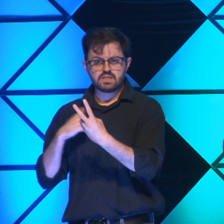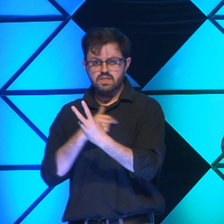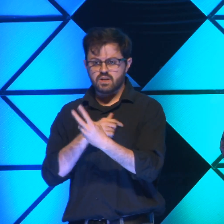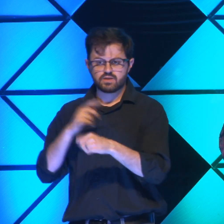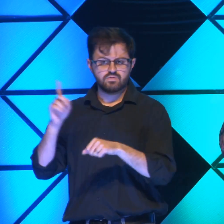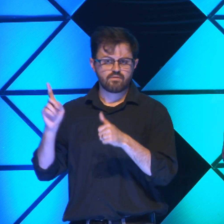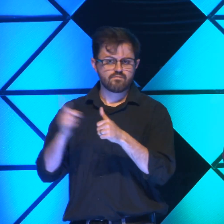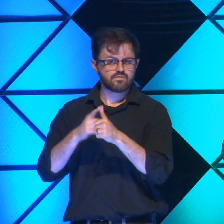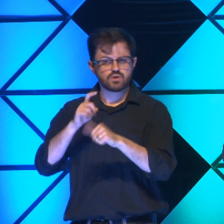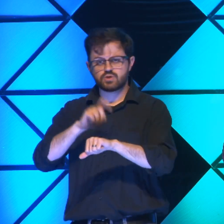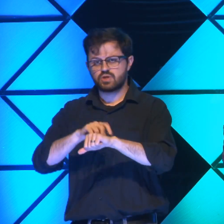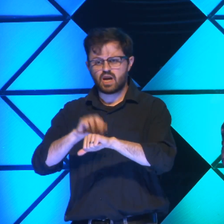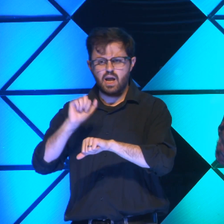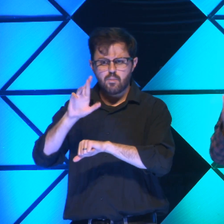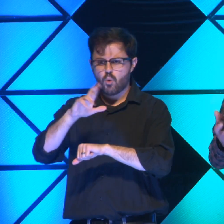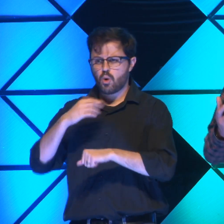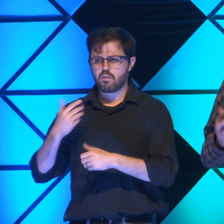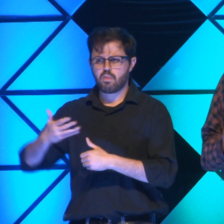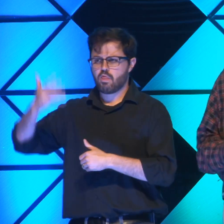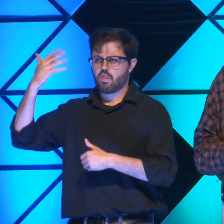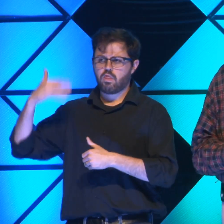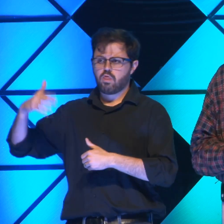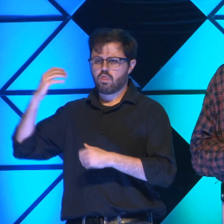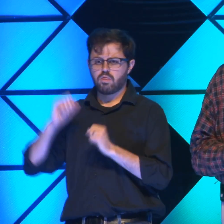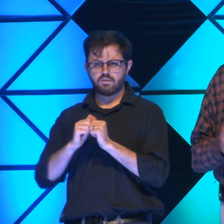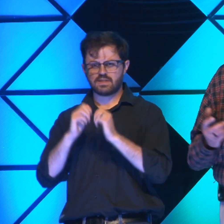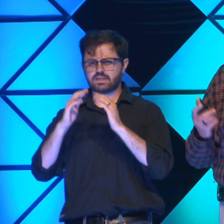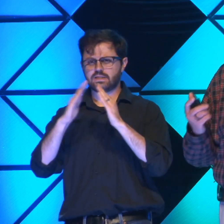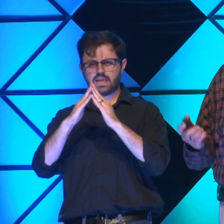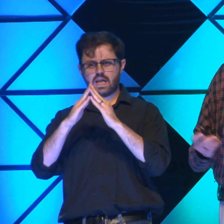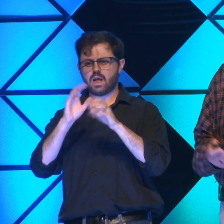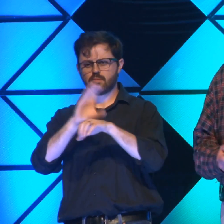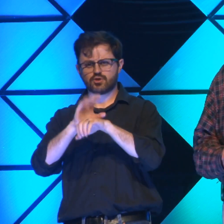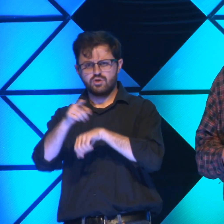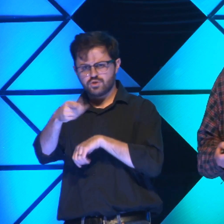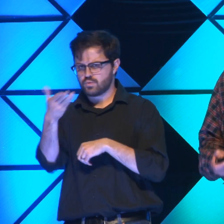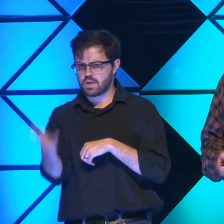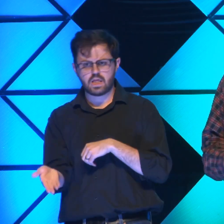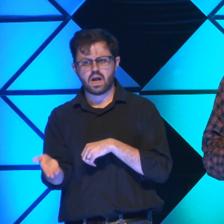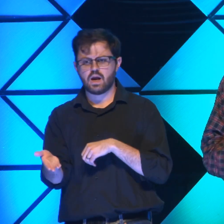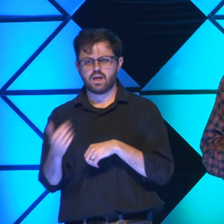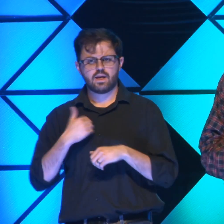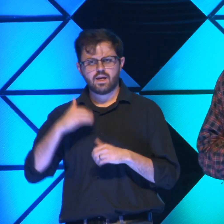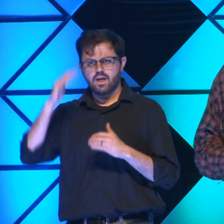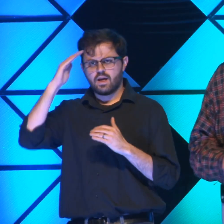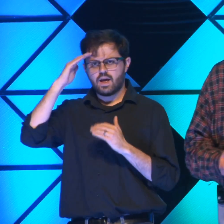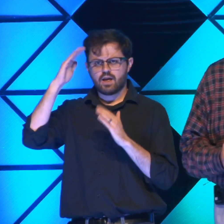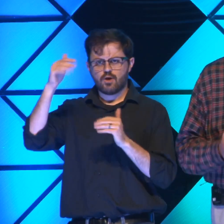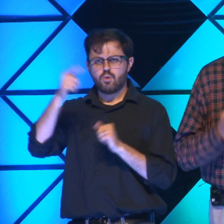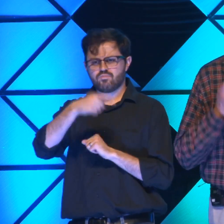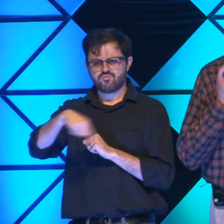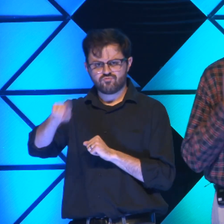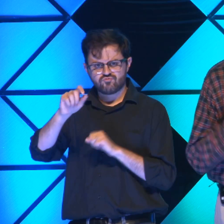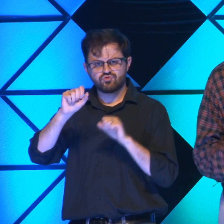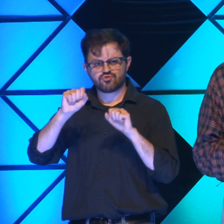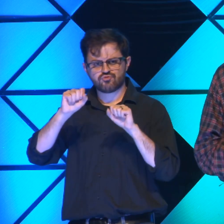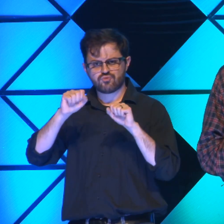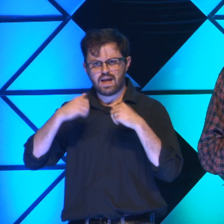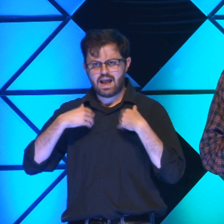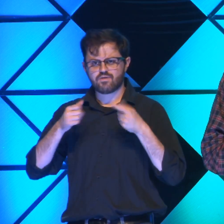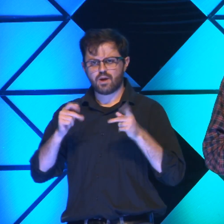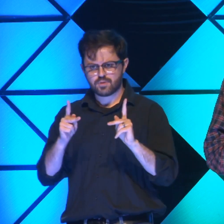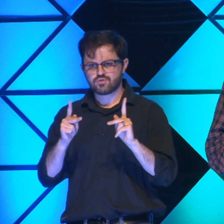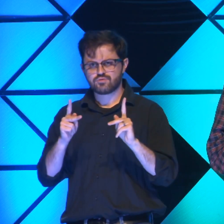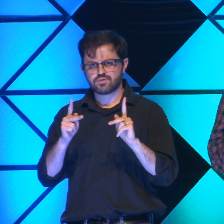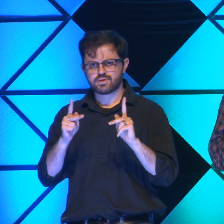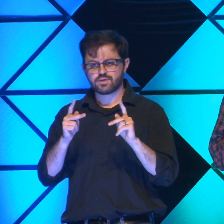member, I am hopeful that this church gives you the opportunity to serve as a peacemaker, but that it